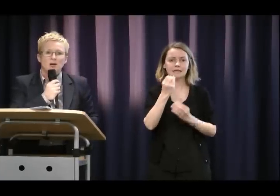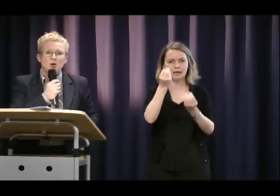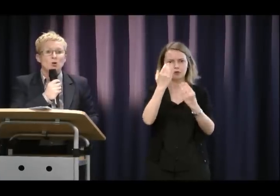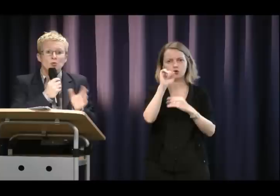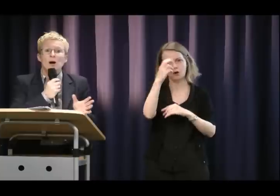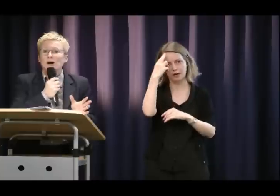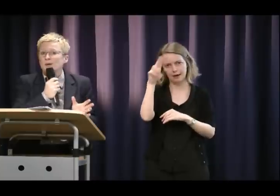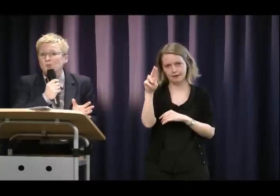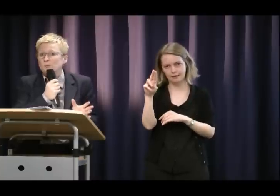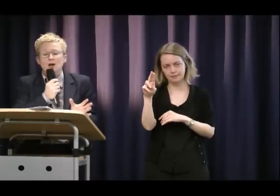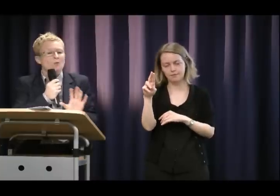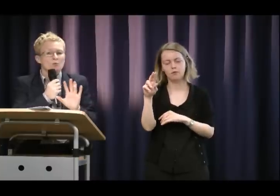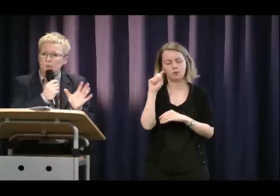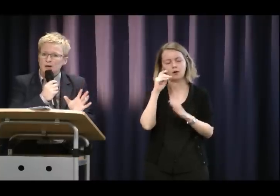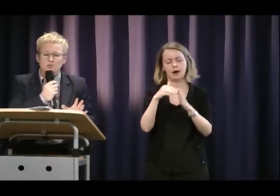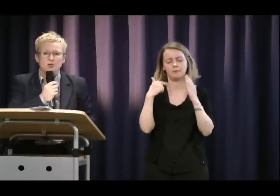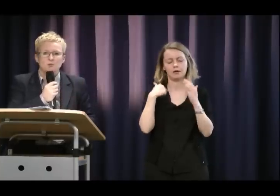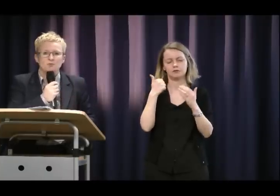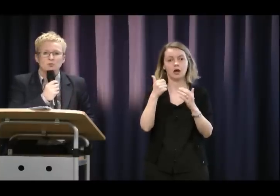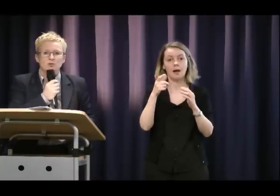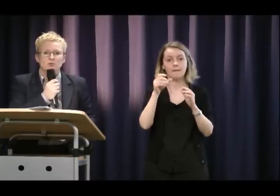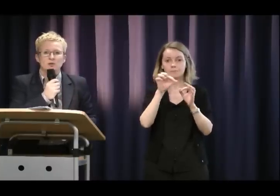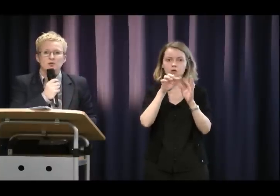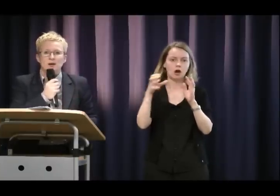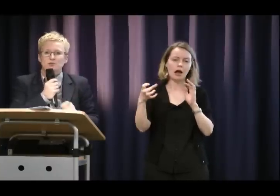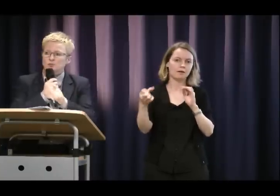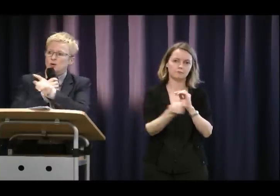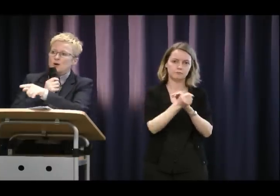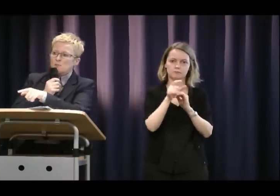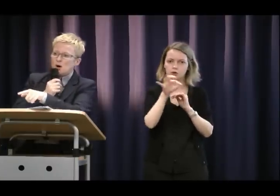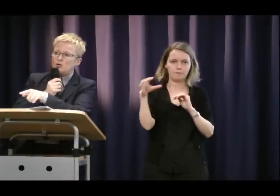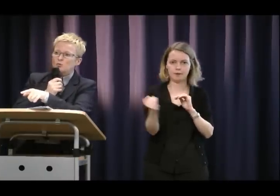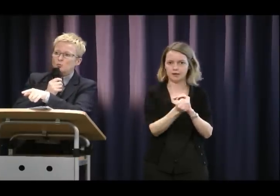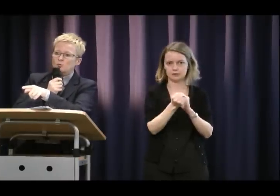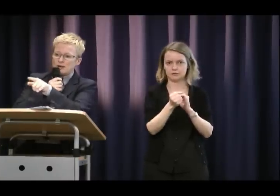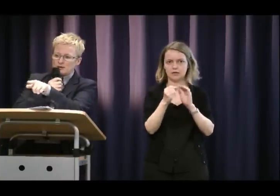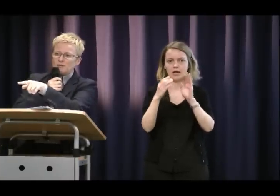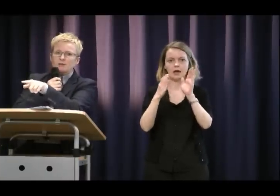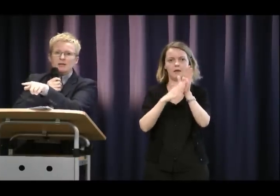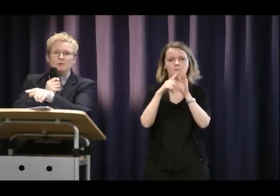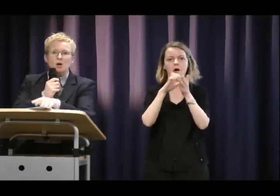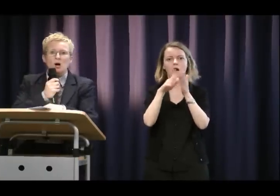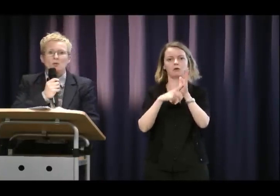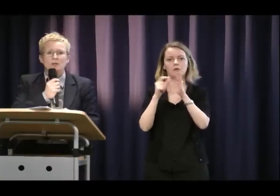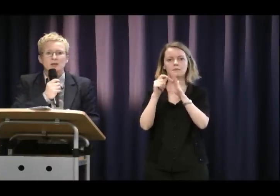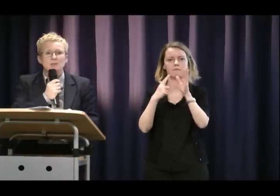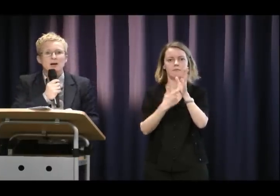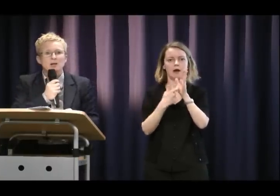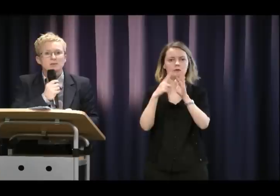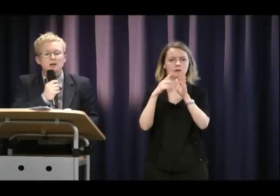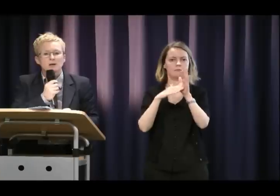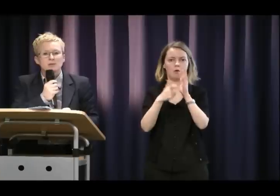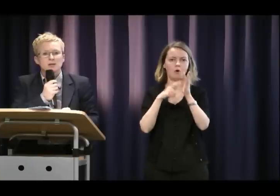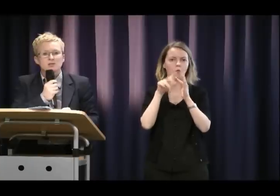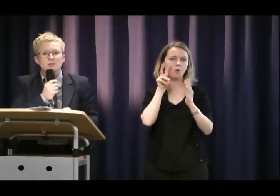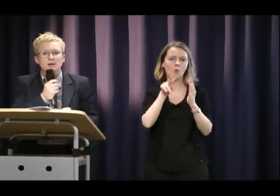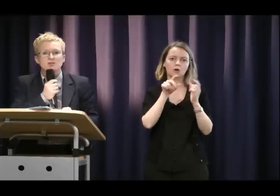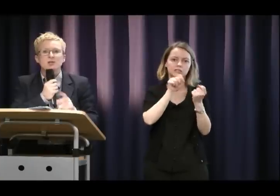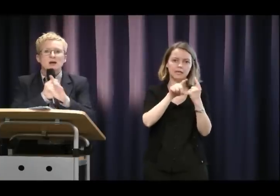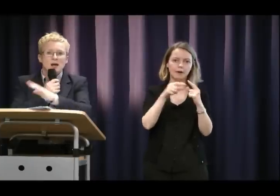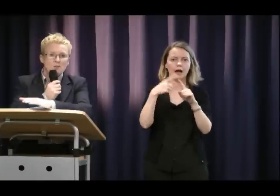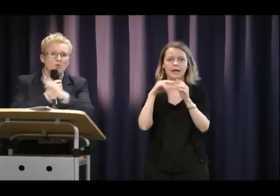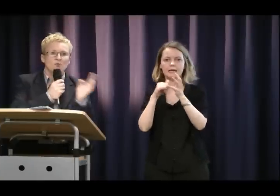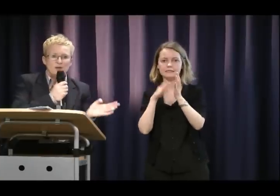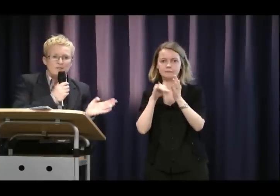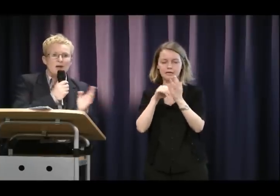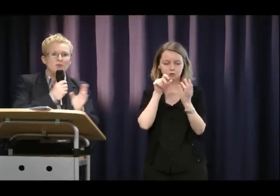identify who you are, that would be helpful, but don't feel that you have to. Michael will then keep an eye on the email and the